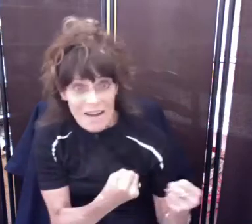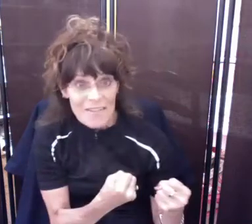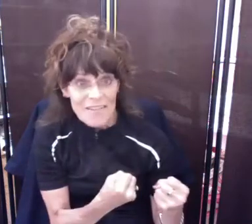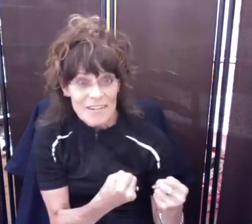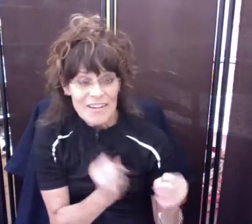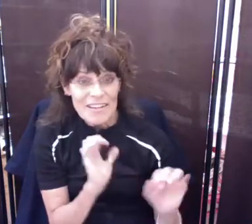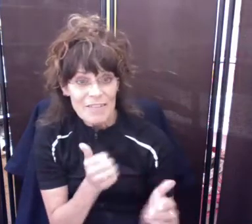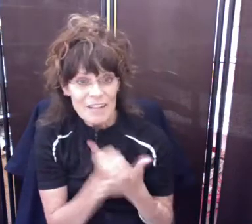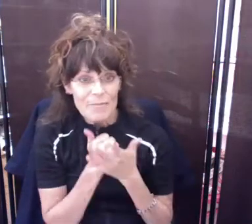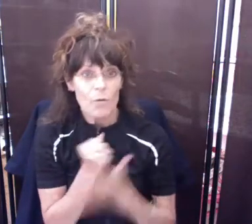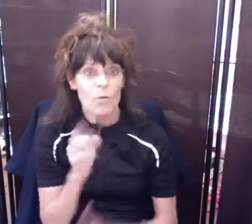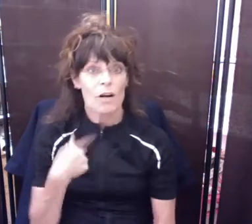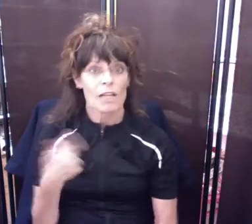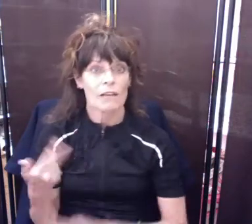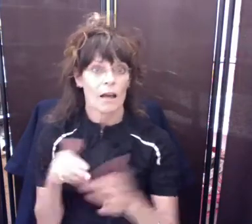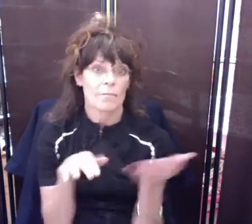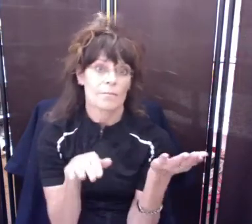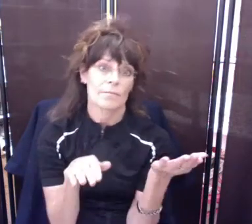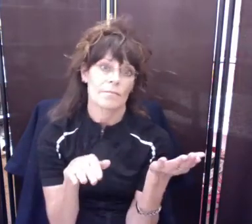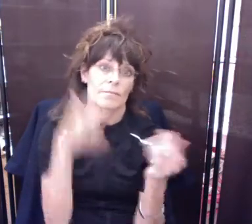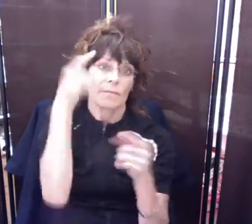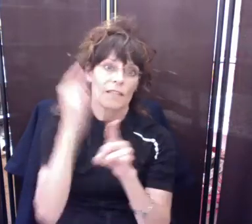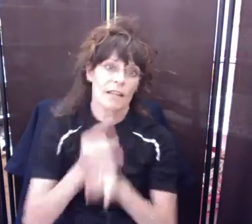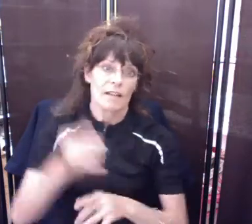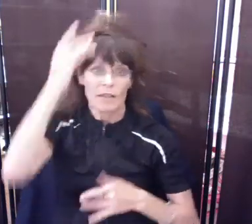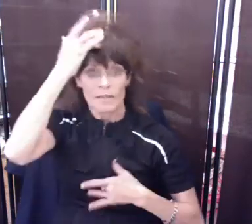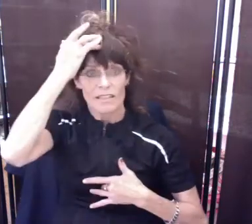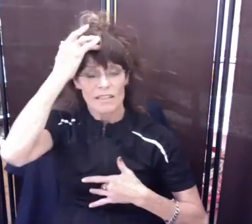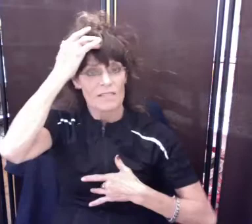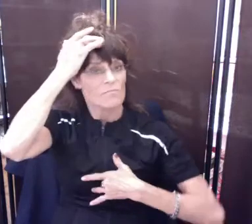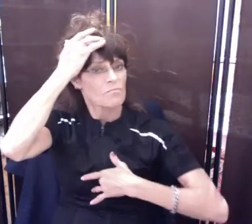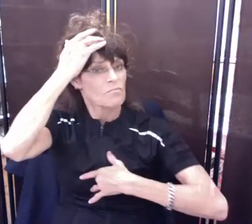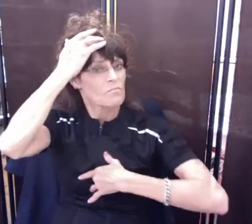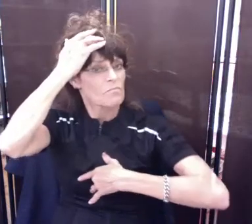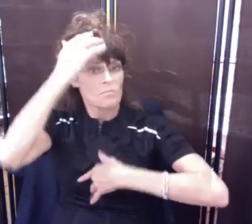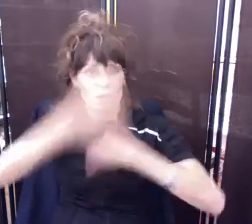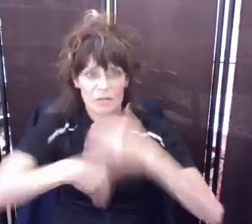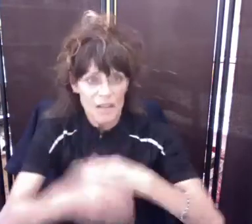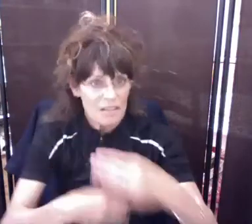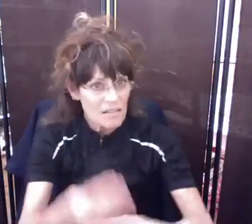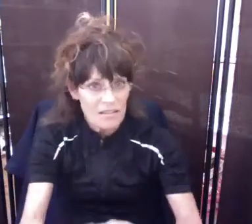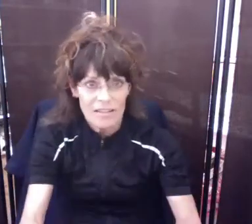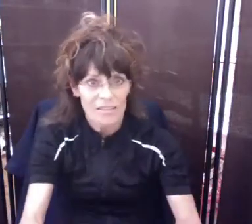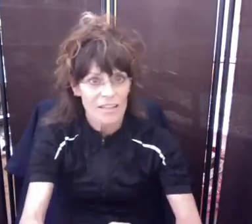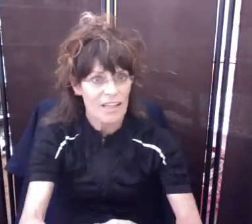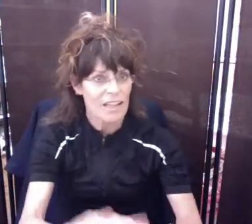dead, because alcoholism is progressive, and I wasn't, doing very well in